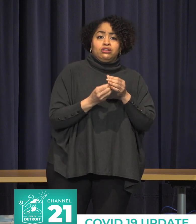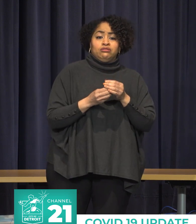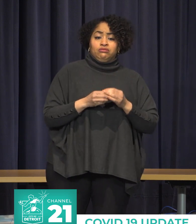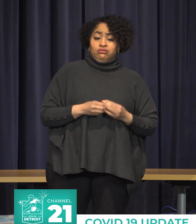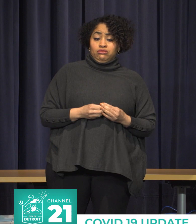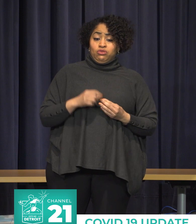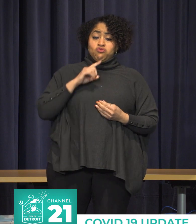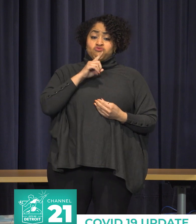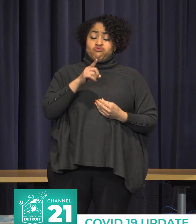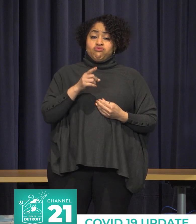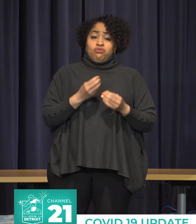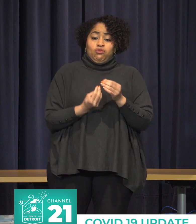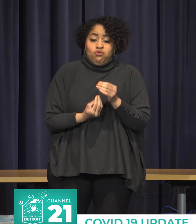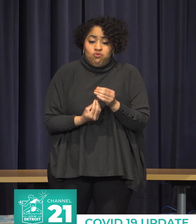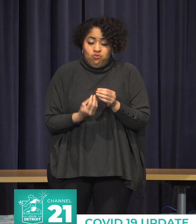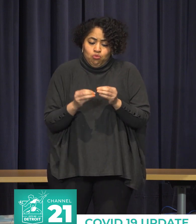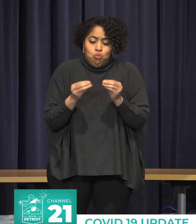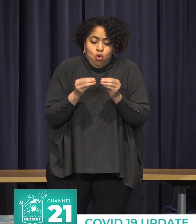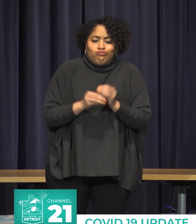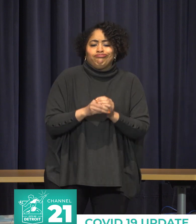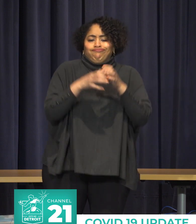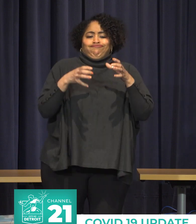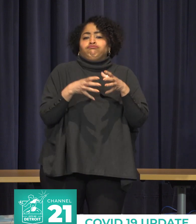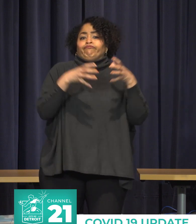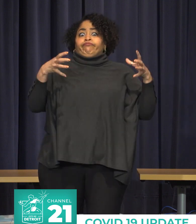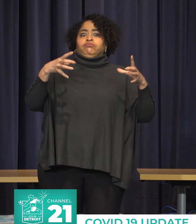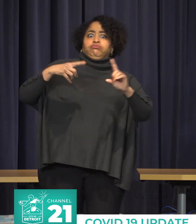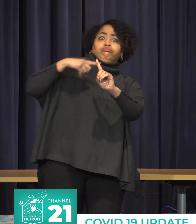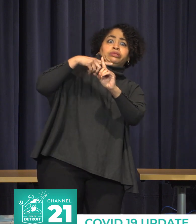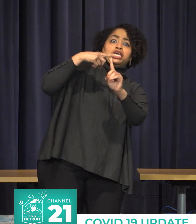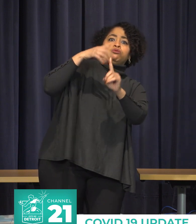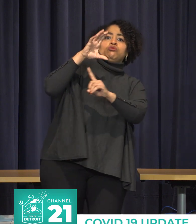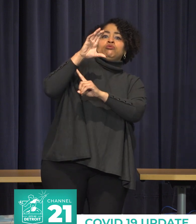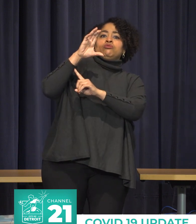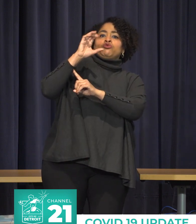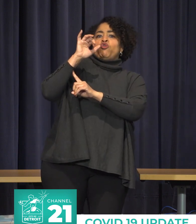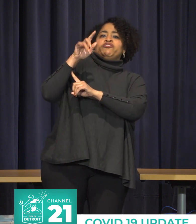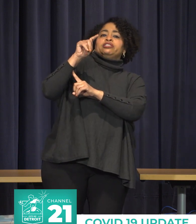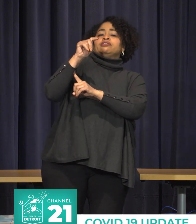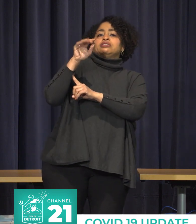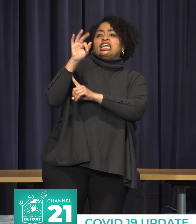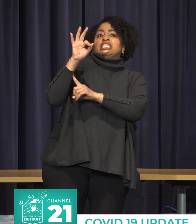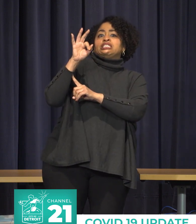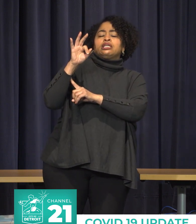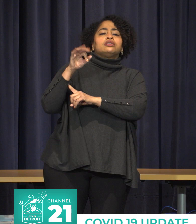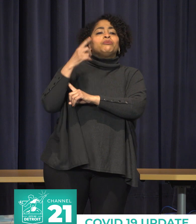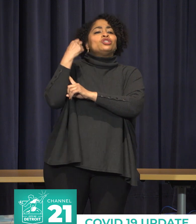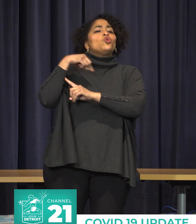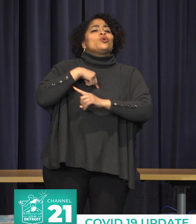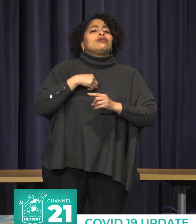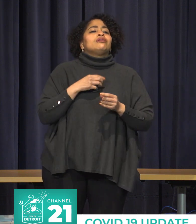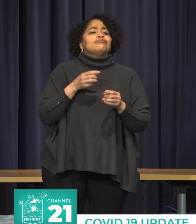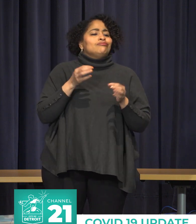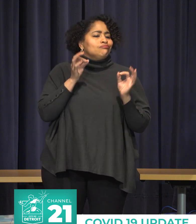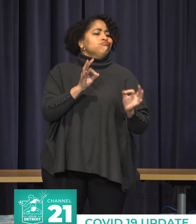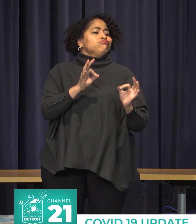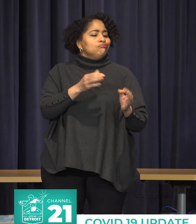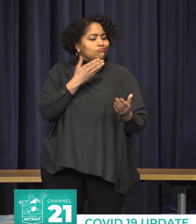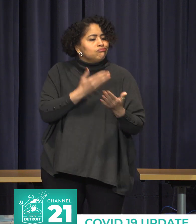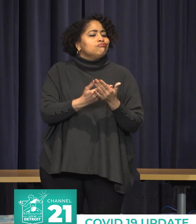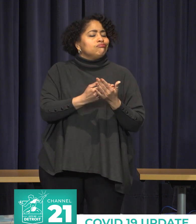growing positive COVID-19 cases in the city of Detroit because we are doing an excellent job of testing